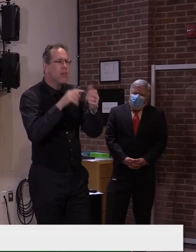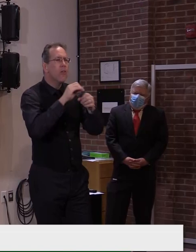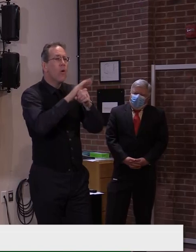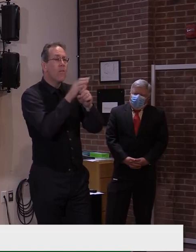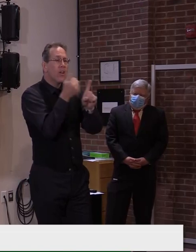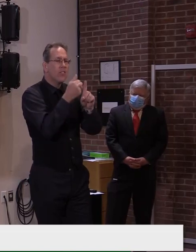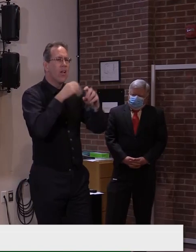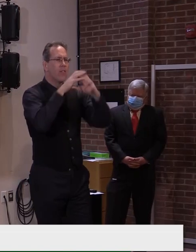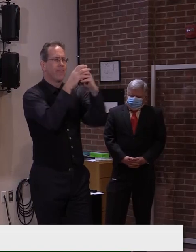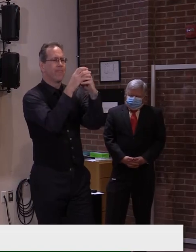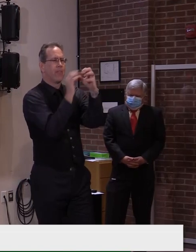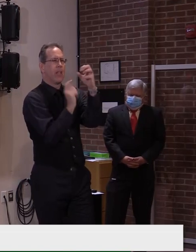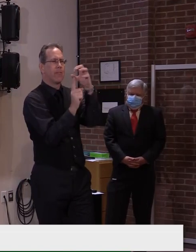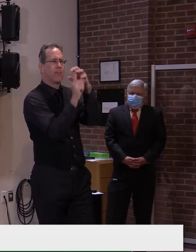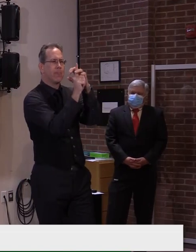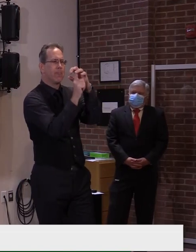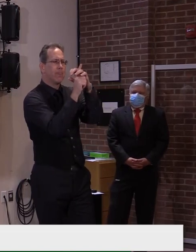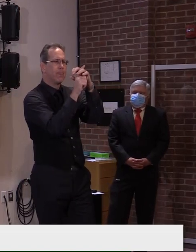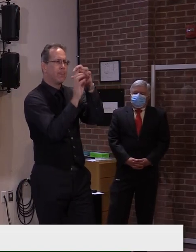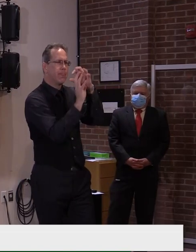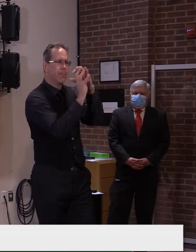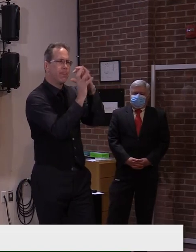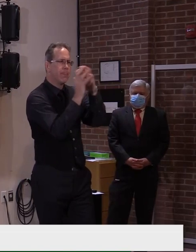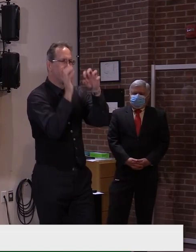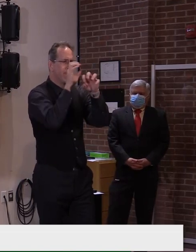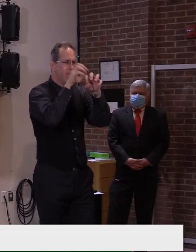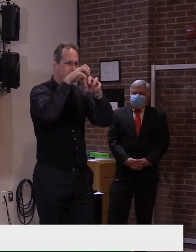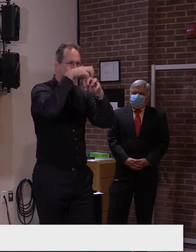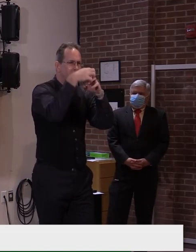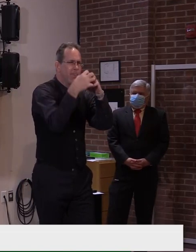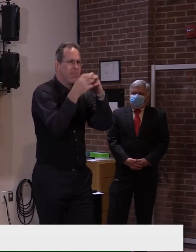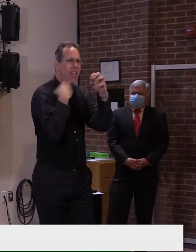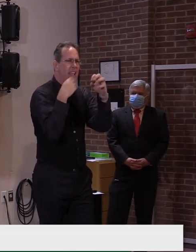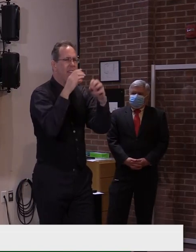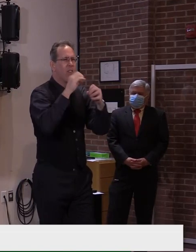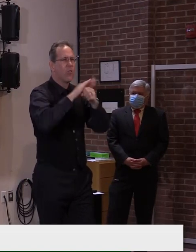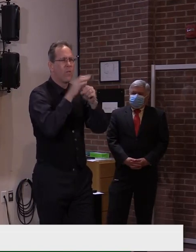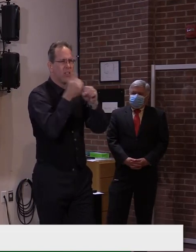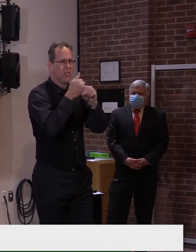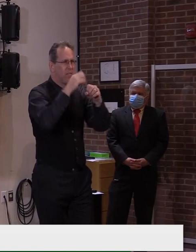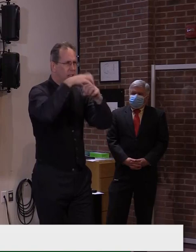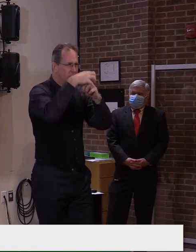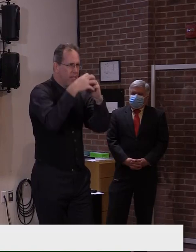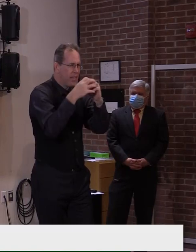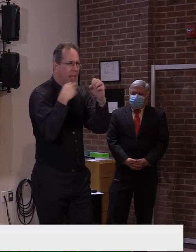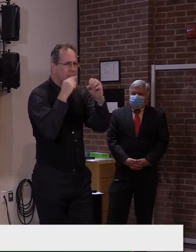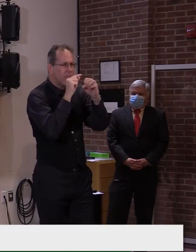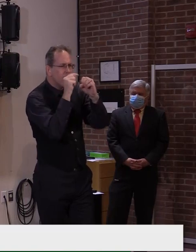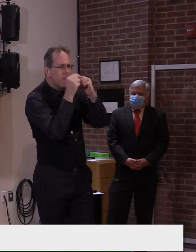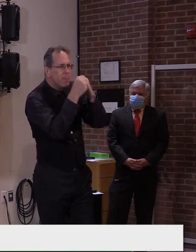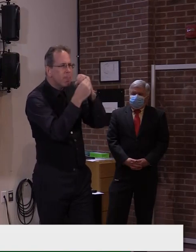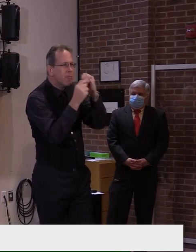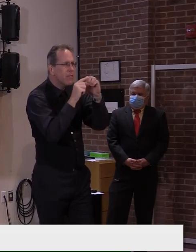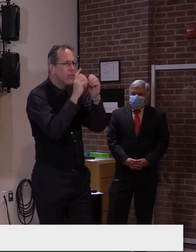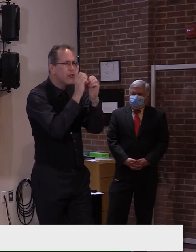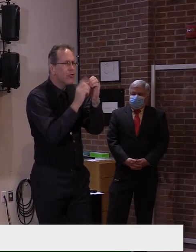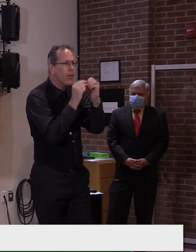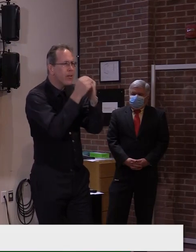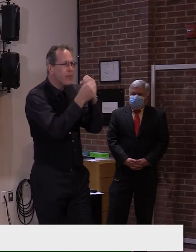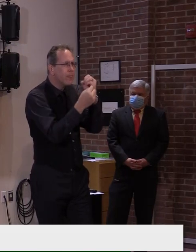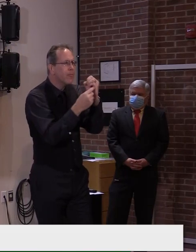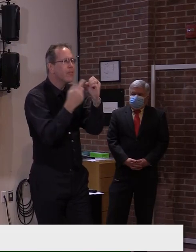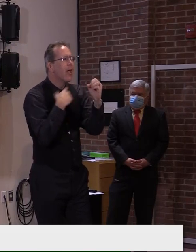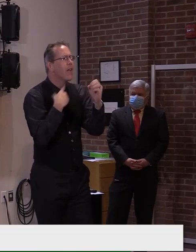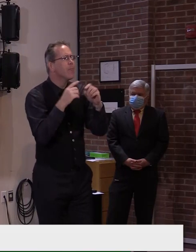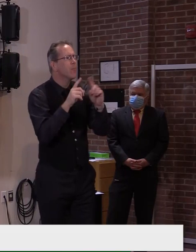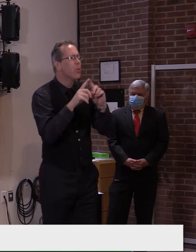at first since there were so many. But it also had an additional 20-ish mutations in other parts of the